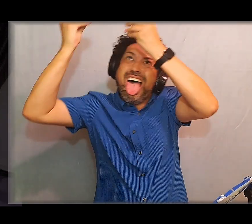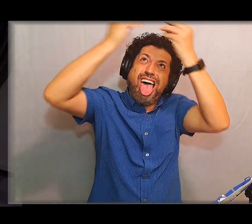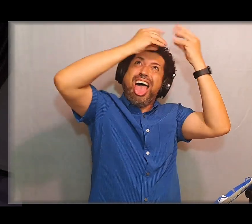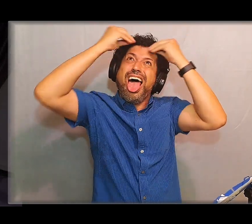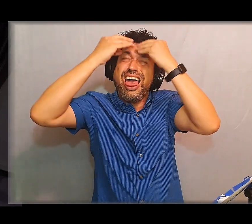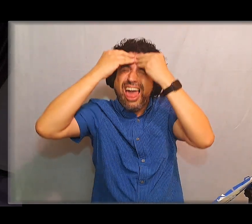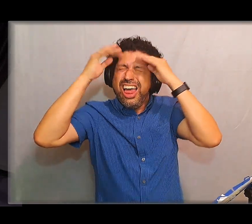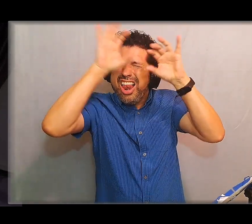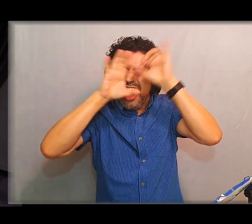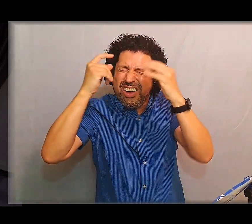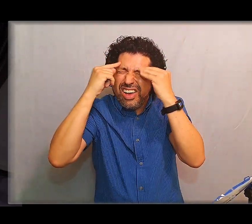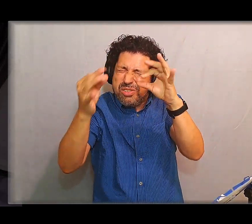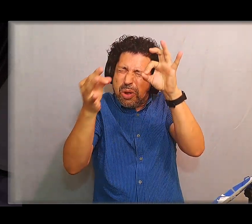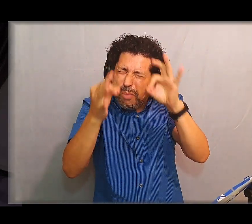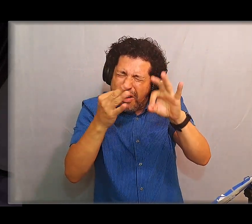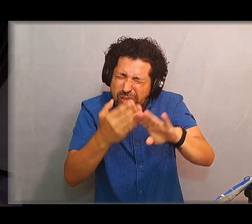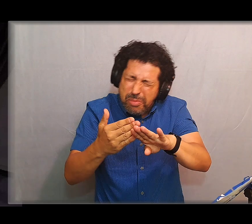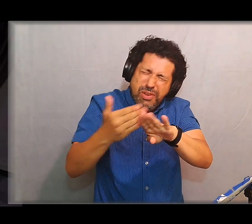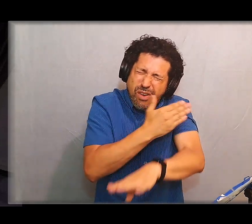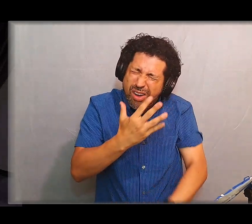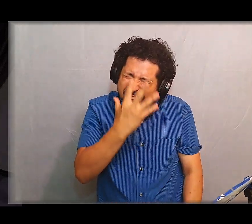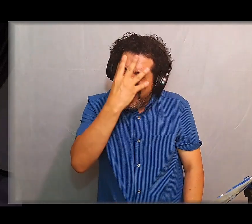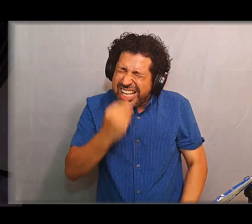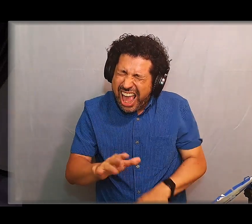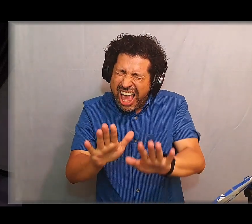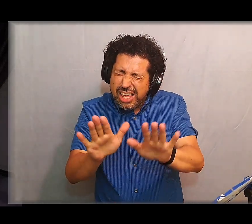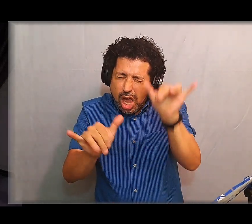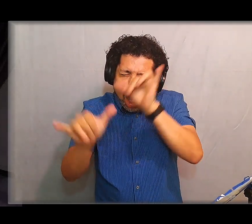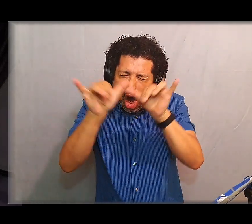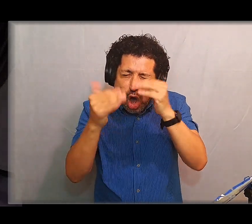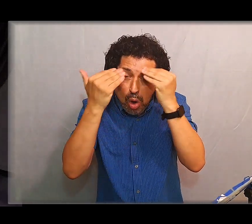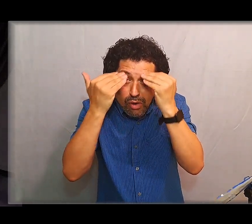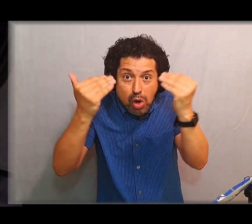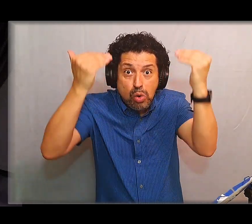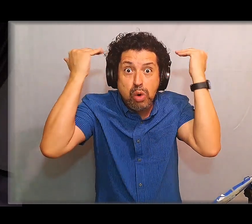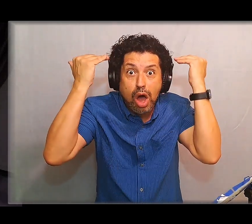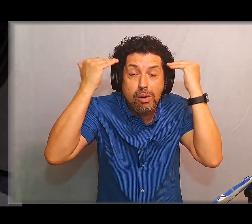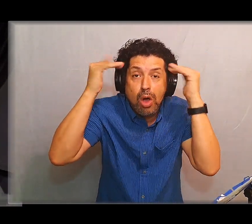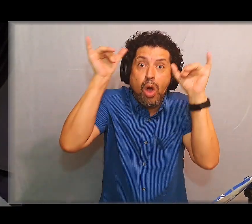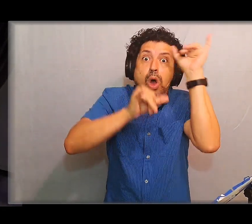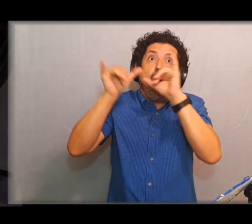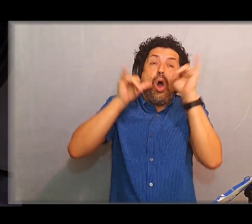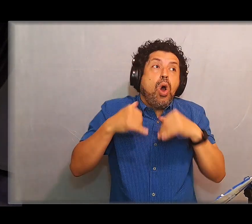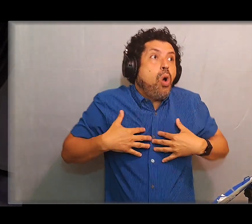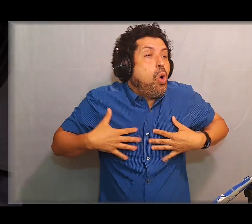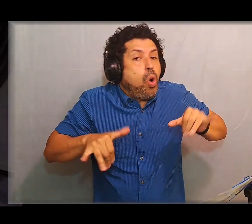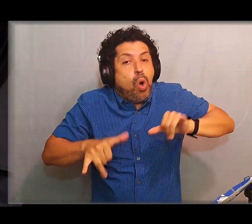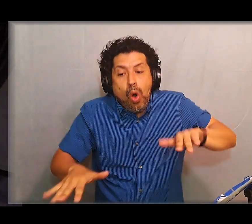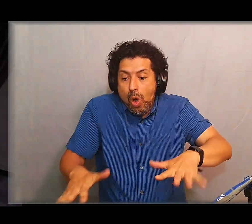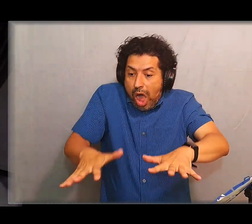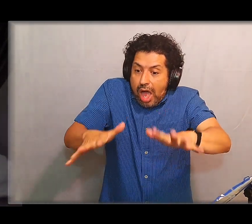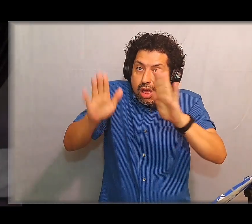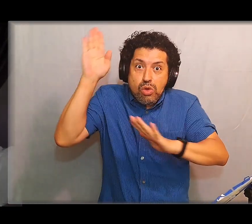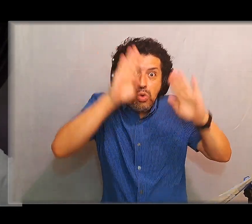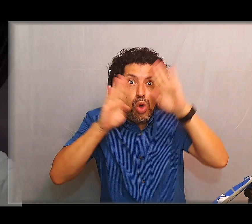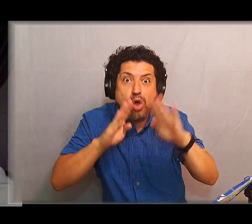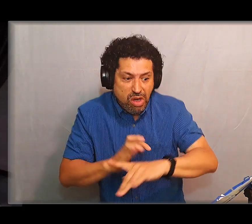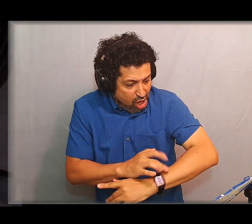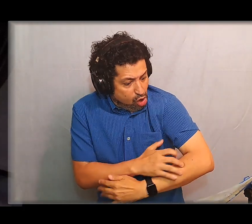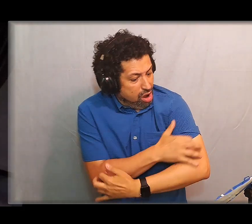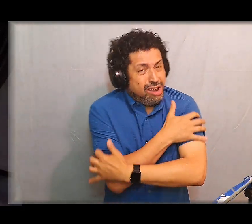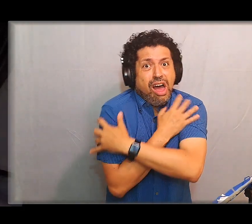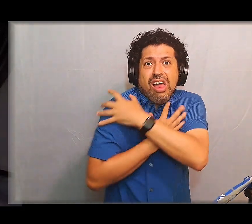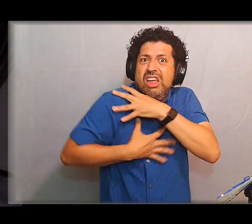all these doubts are haunting me. Or why is it always right before I fall asleep? Did I get overwhelmed so easily? My anxiety